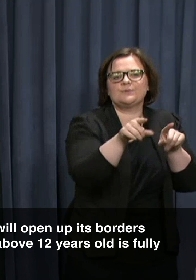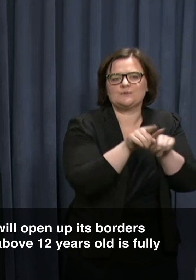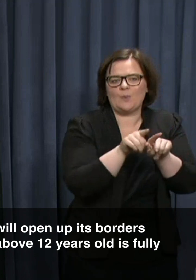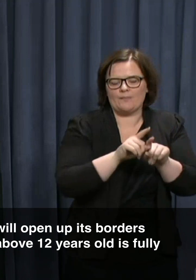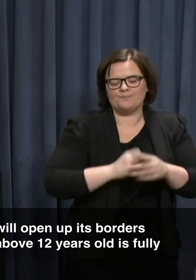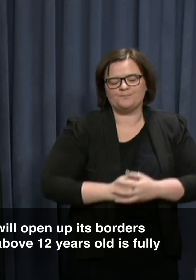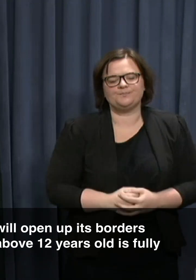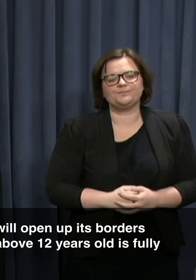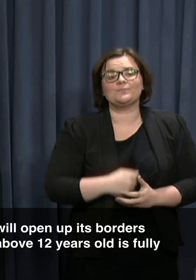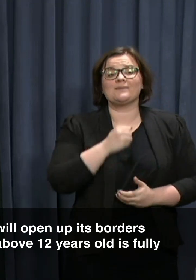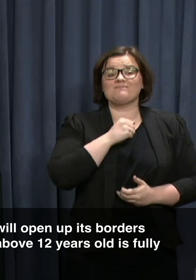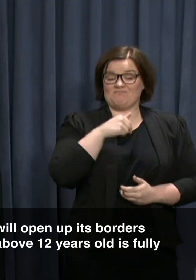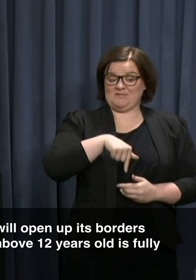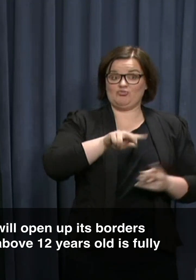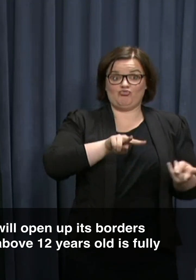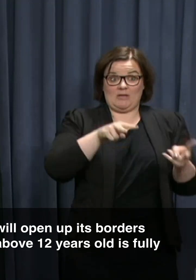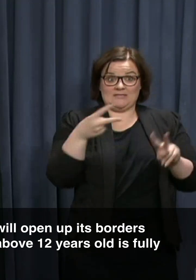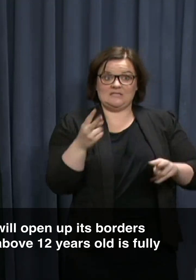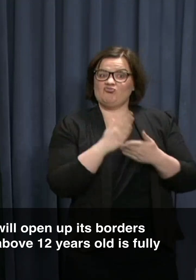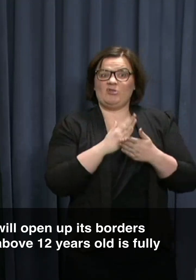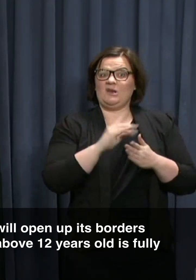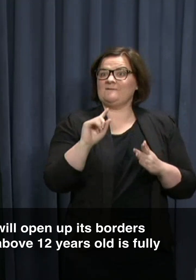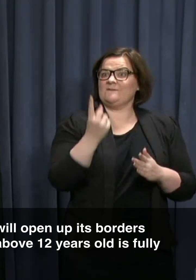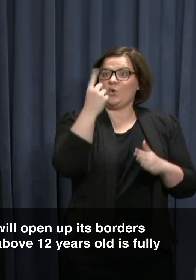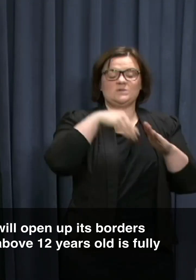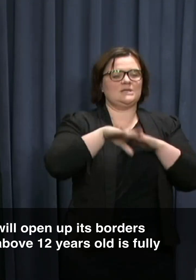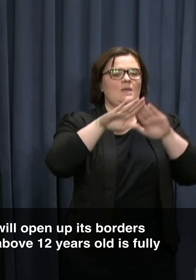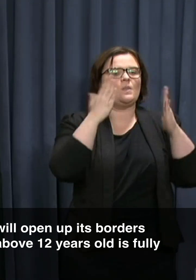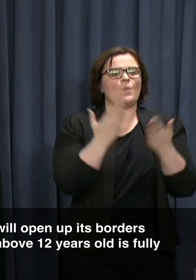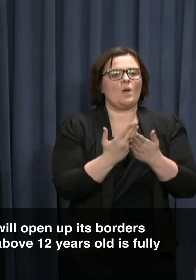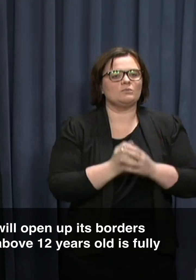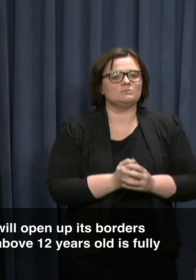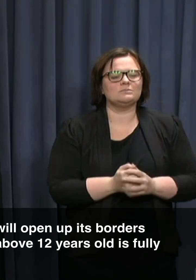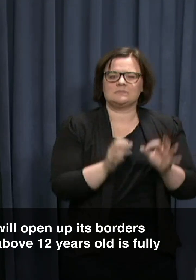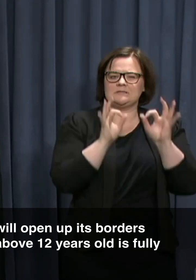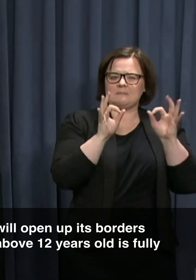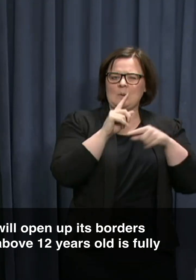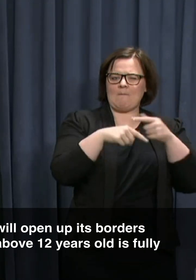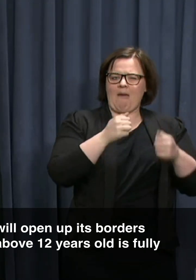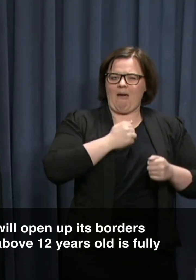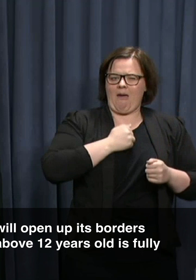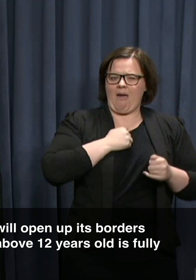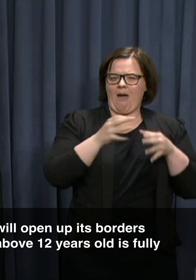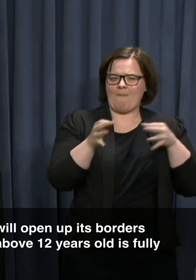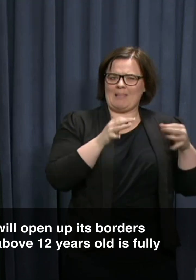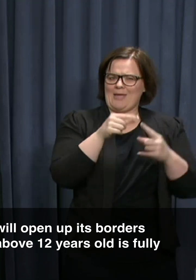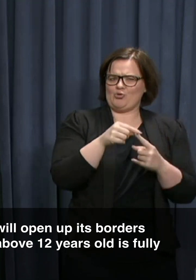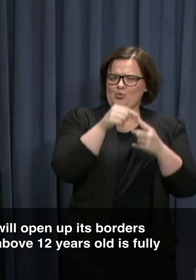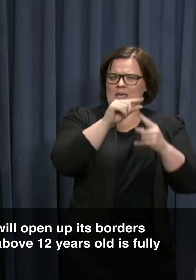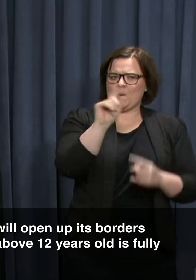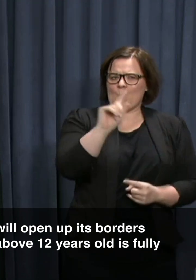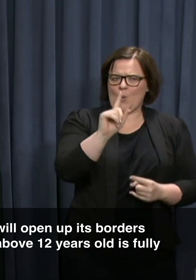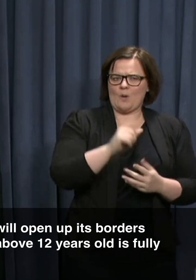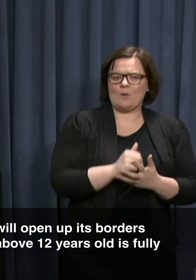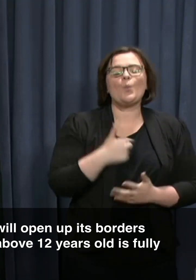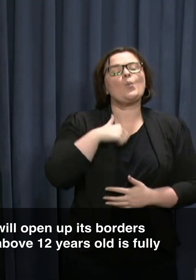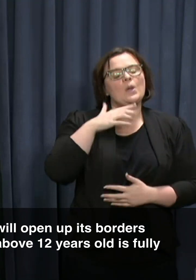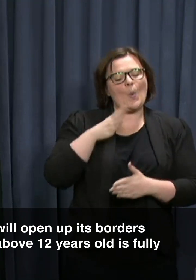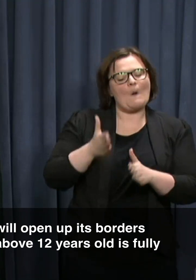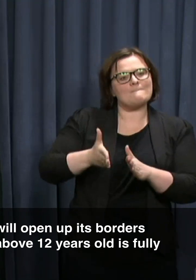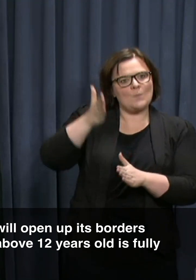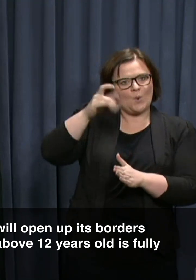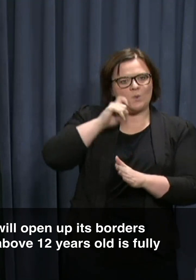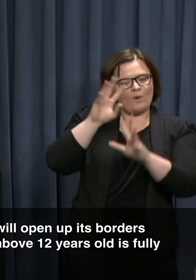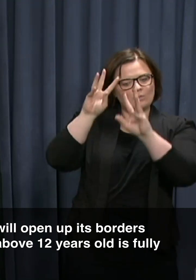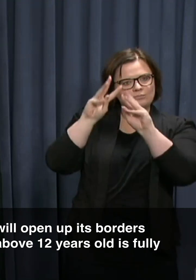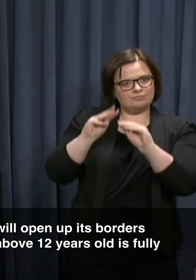Premier Mark McGowan says Western Australia will open up its borders when 90% of the state's population aged above 12 years old is